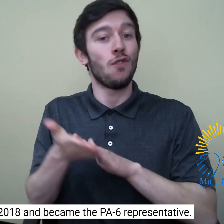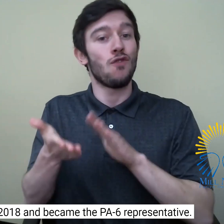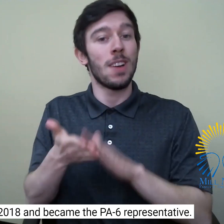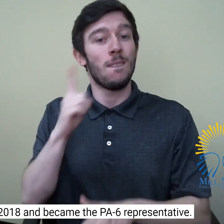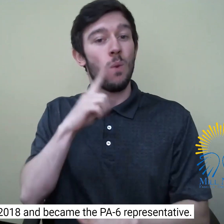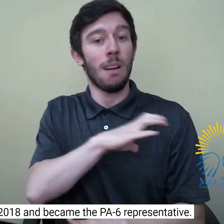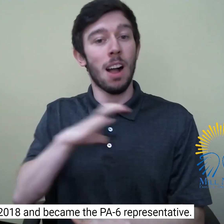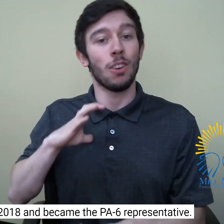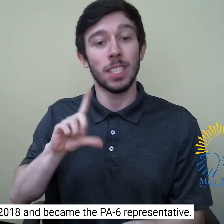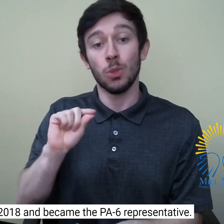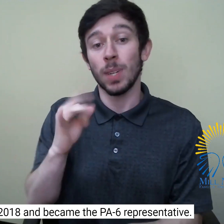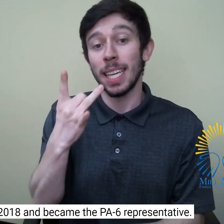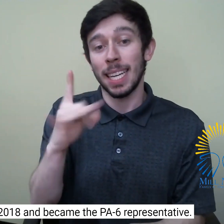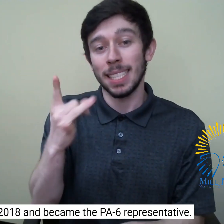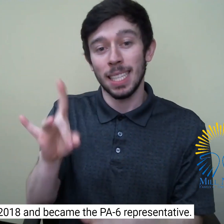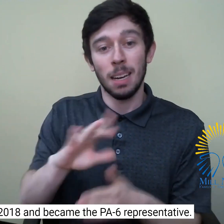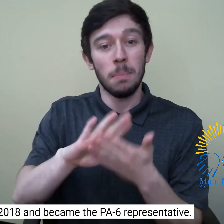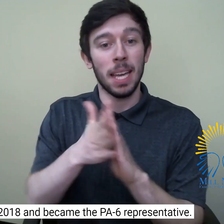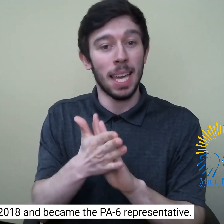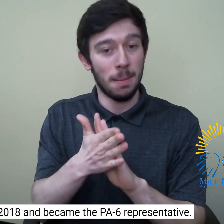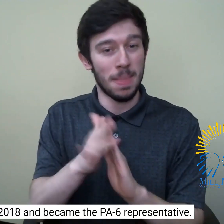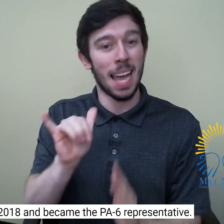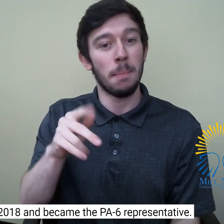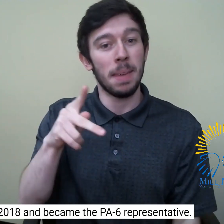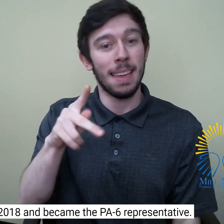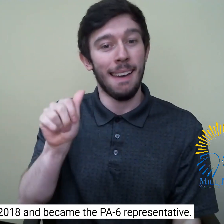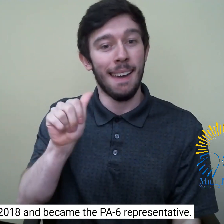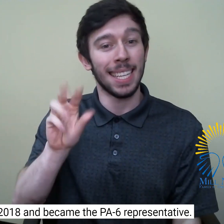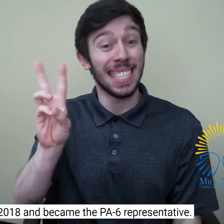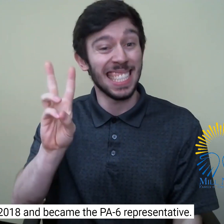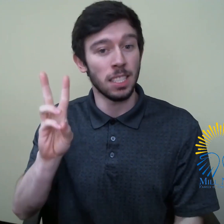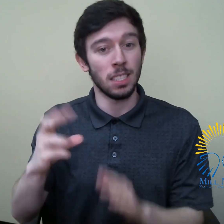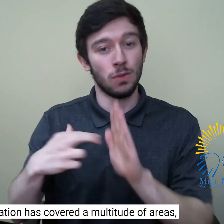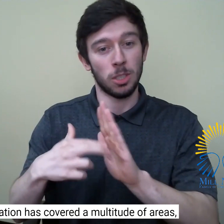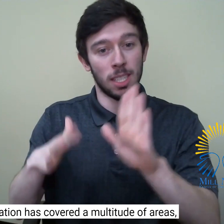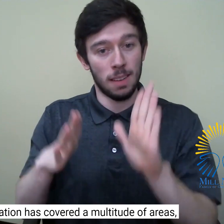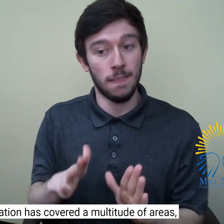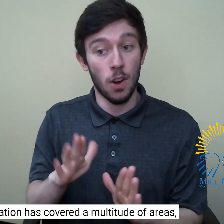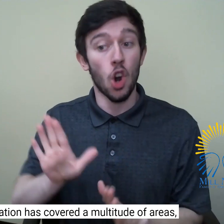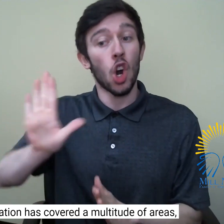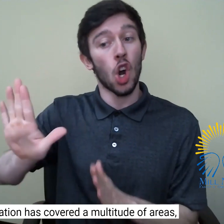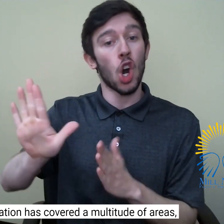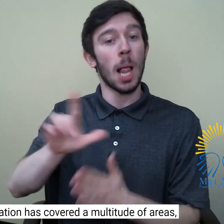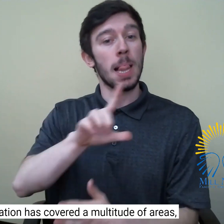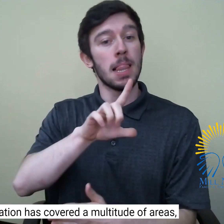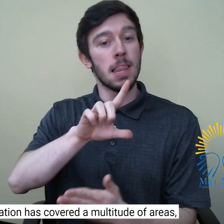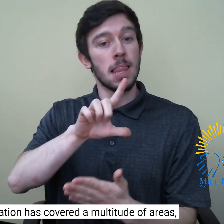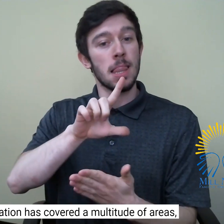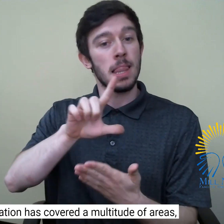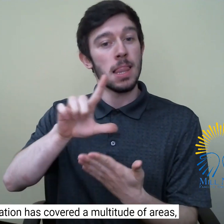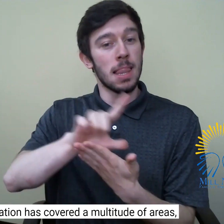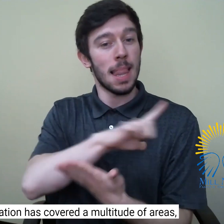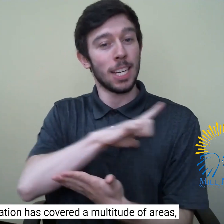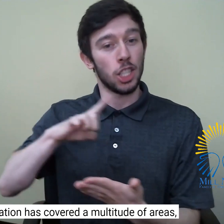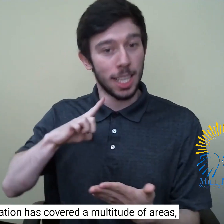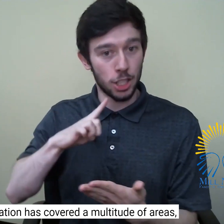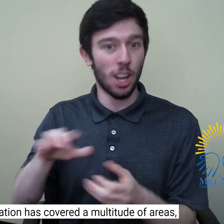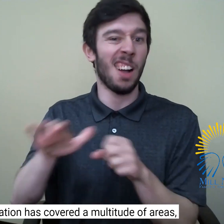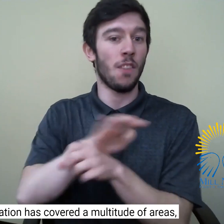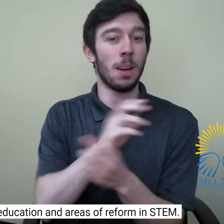Congress in 2018 and became the PA 6 representative. Her legislation has covered a multitude of areas,